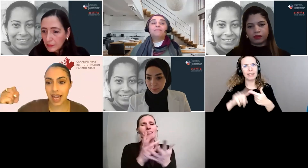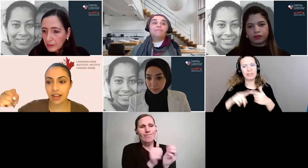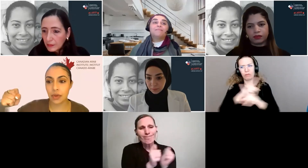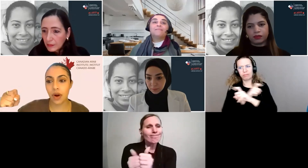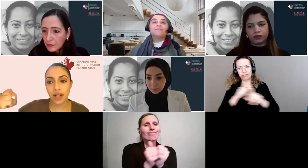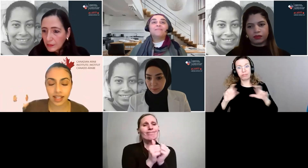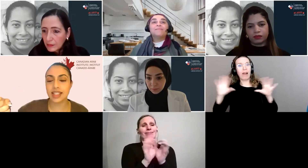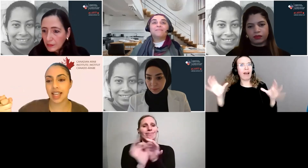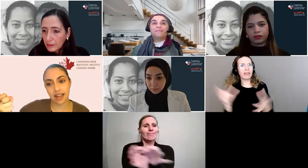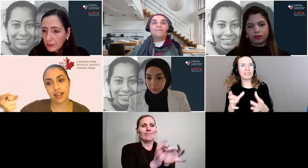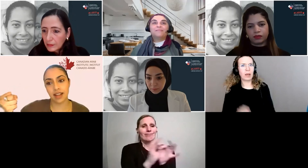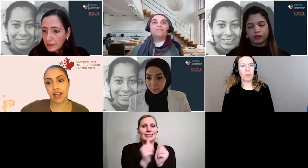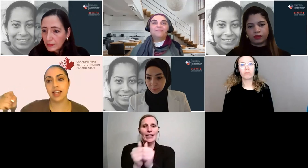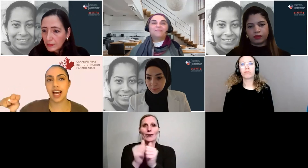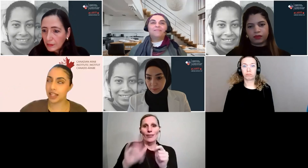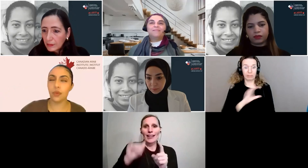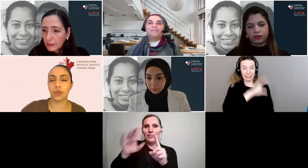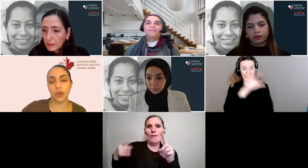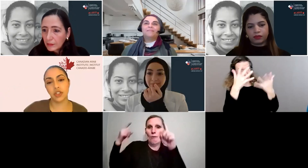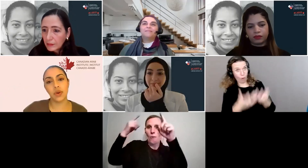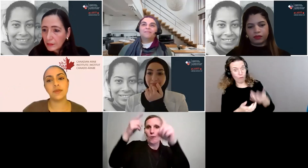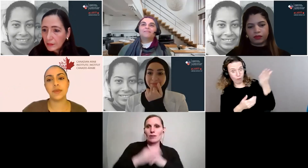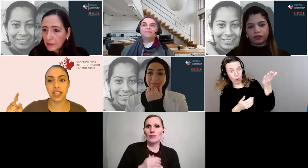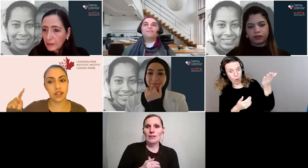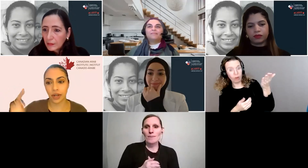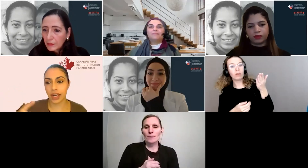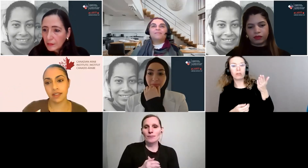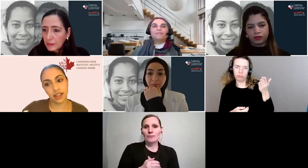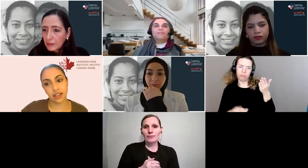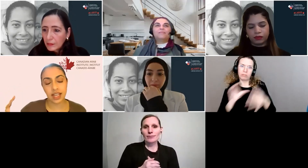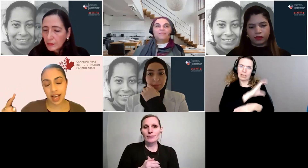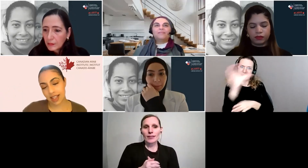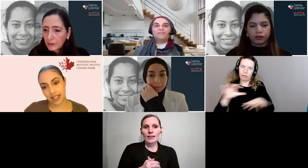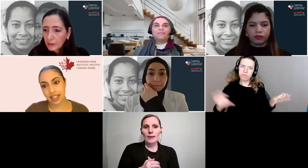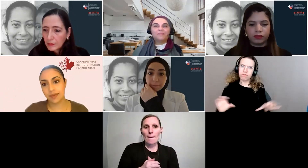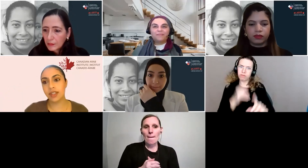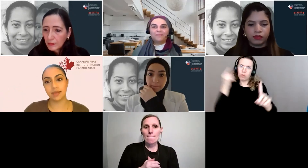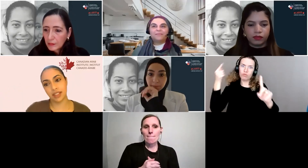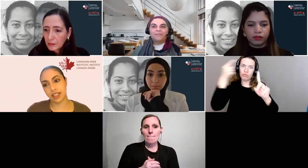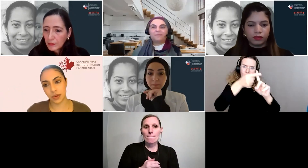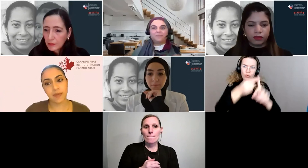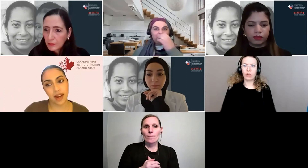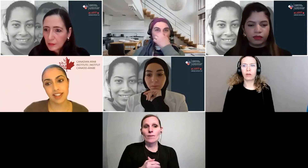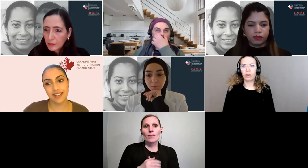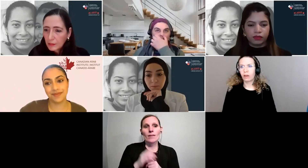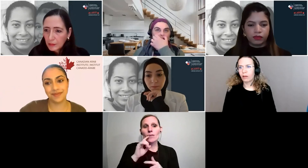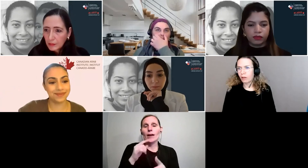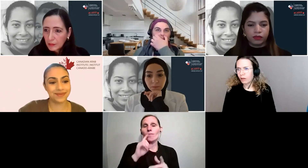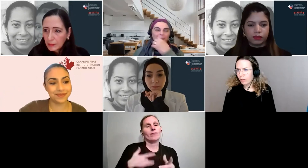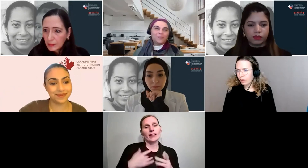that's the Canada we want, and that's the Canada that I think we're working towards, because there are great innovators at this table, and I'm feeling so inspired.